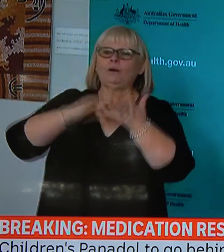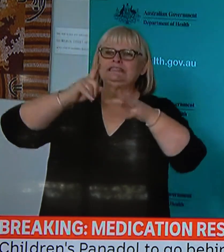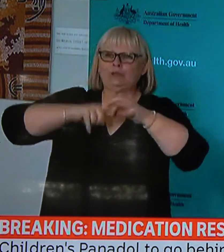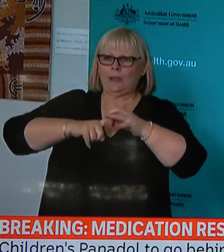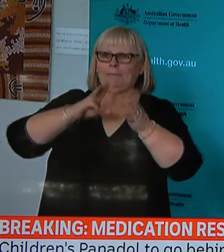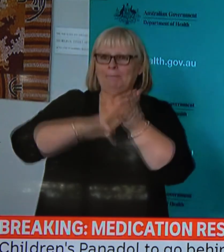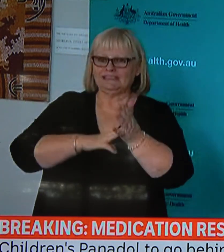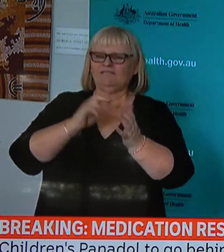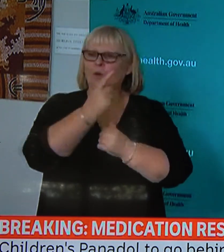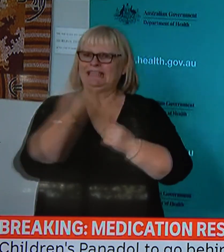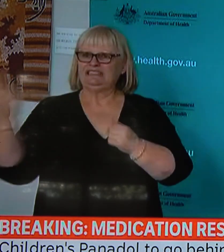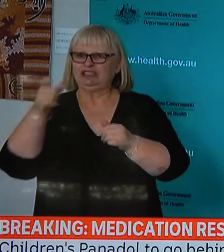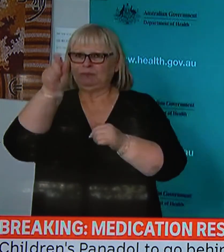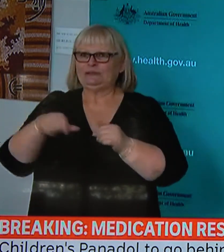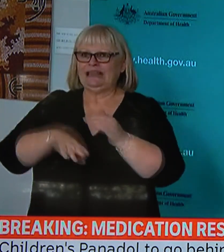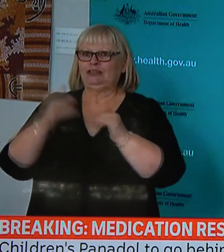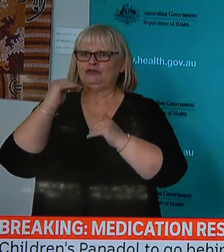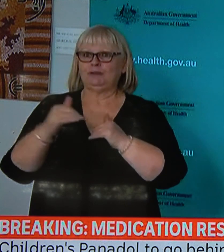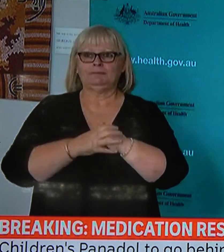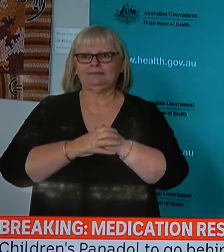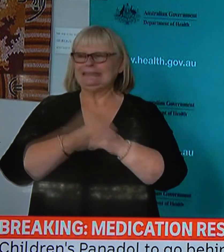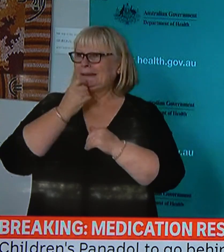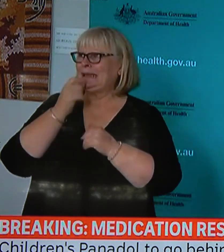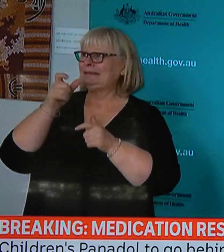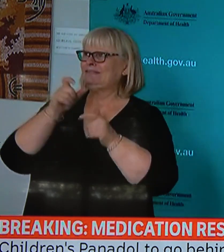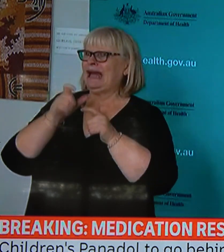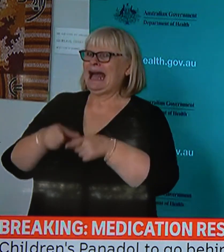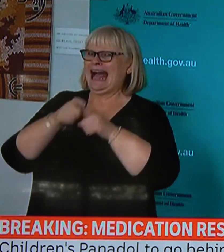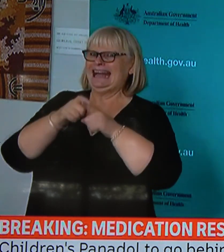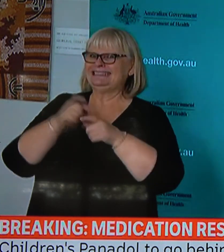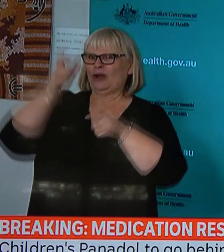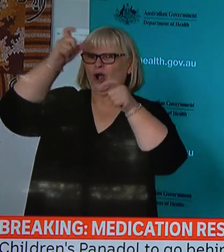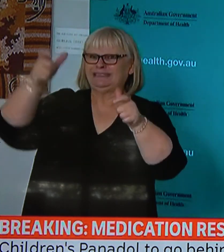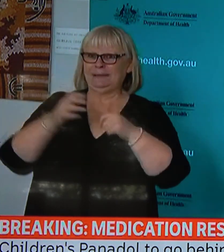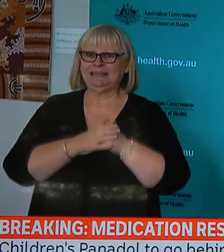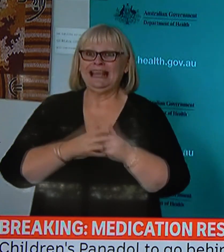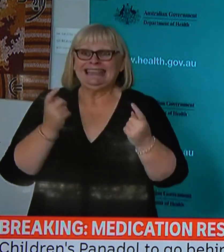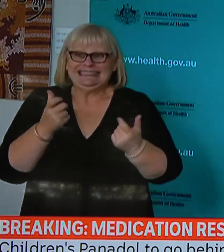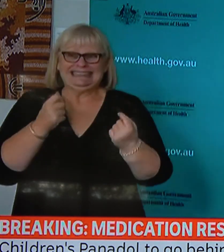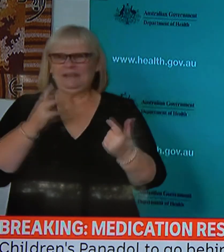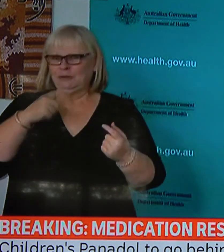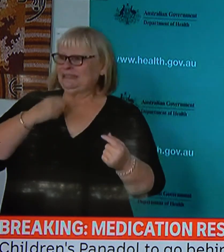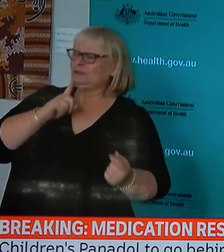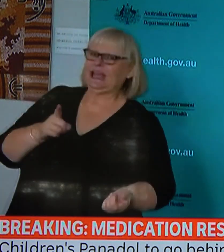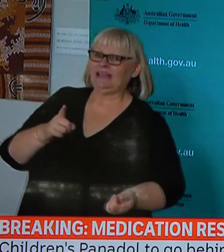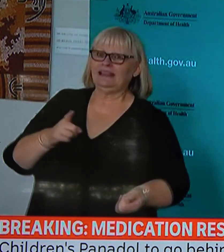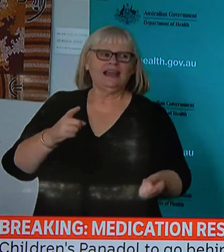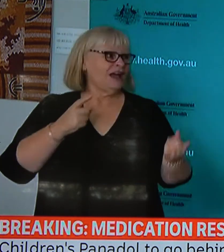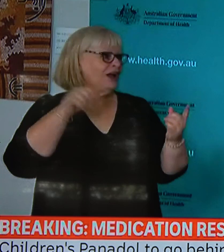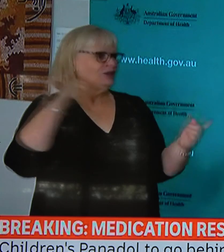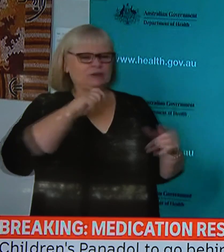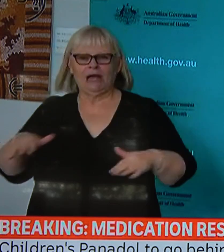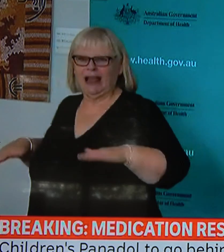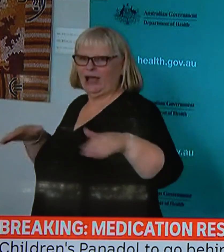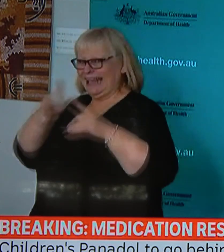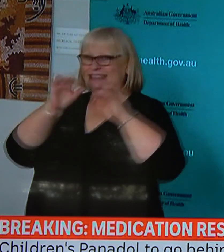square meters per person. So that's a hard concept to actually to announce. It's easy for me to spin around, but I'm told I'll look silly, so I won't do